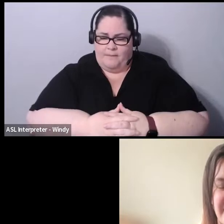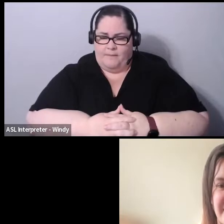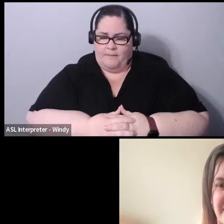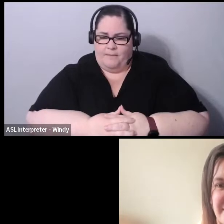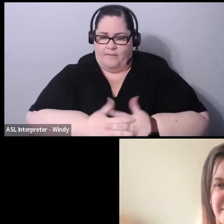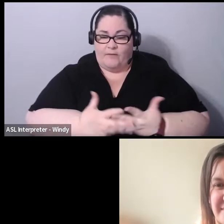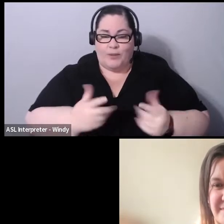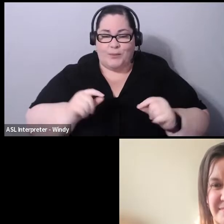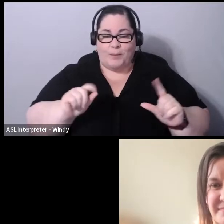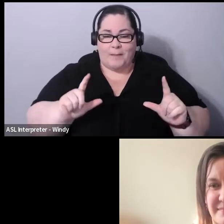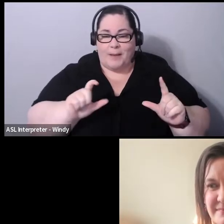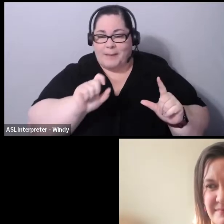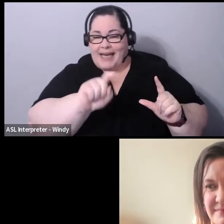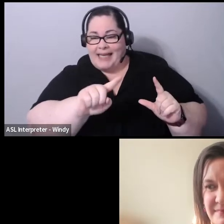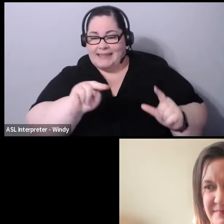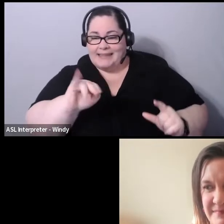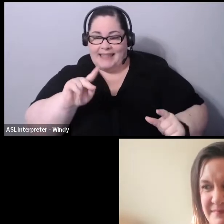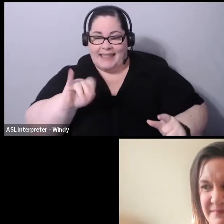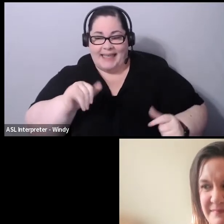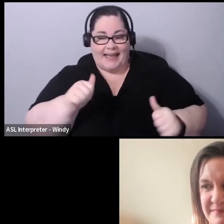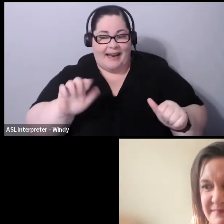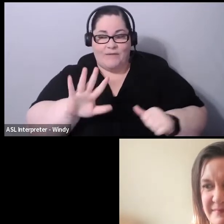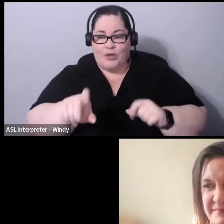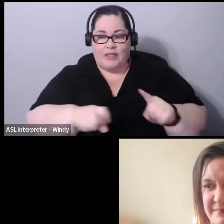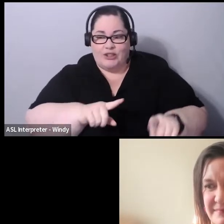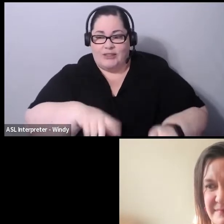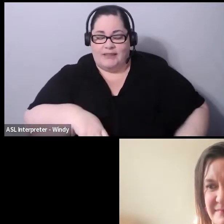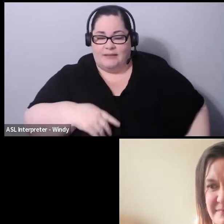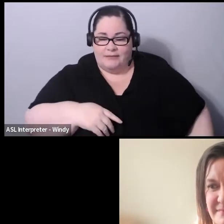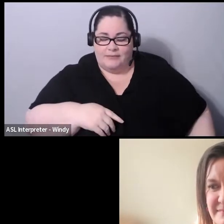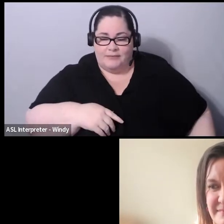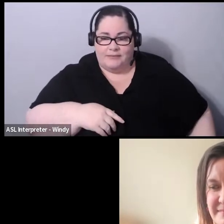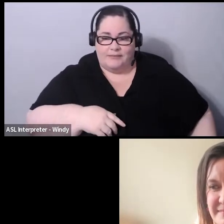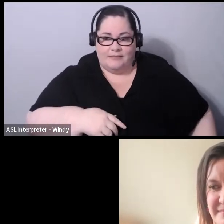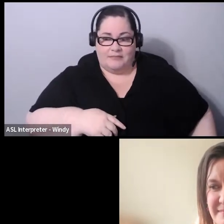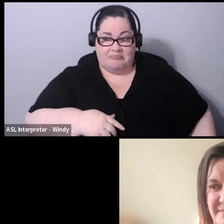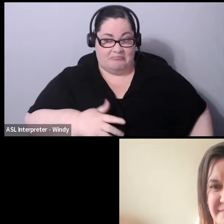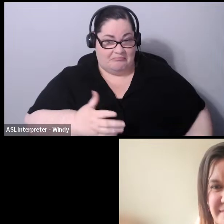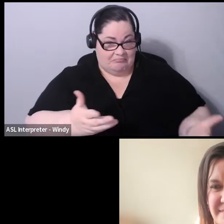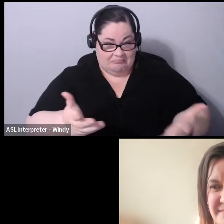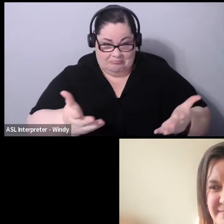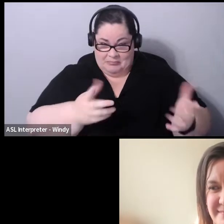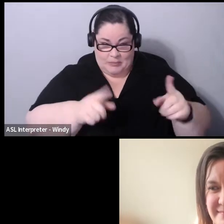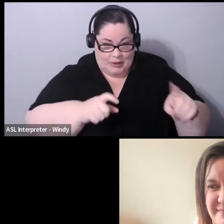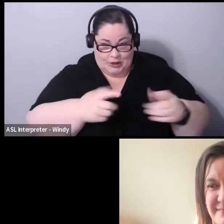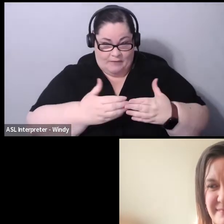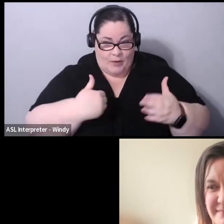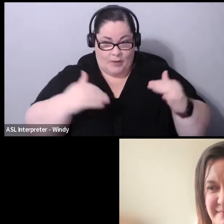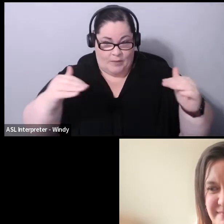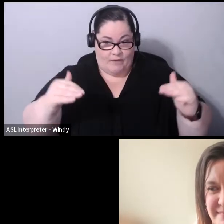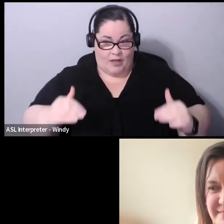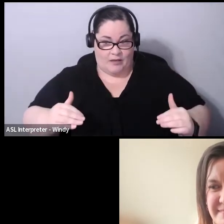want to pop on and ask Nikki. Does anybody have any questions before we go on to the next agenda item?